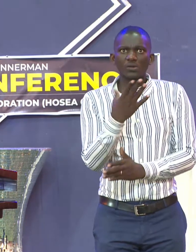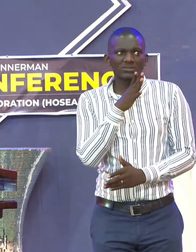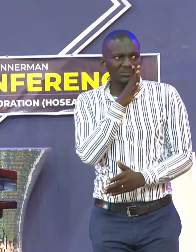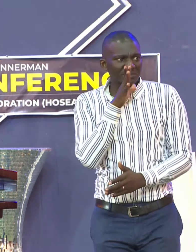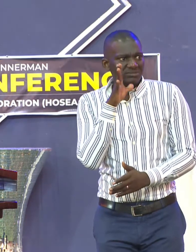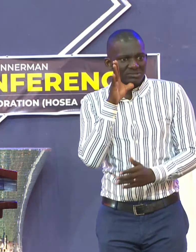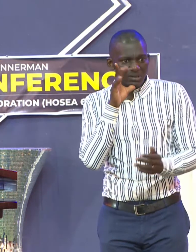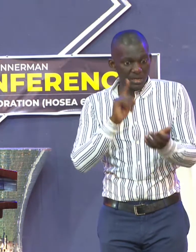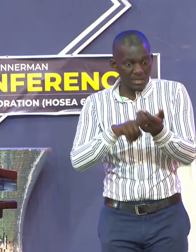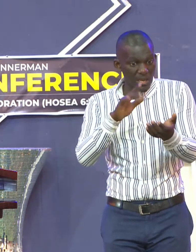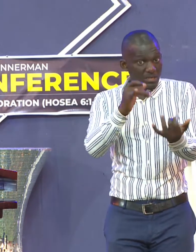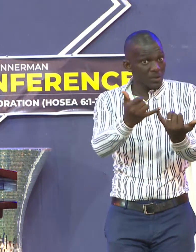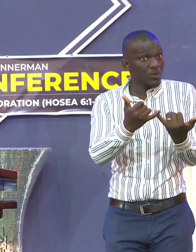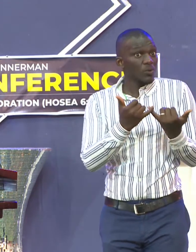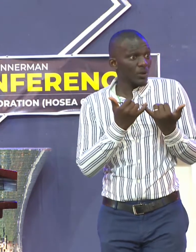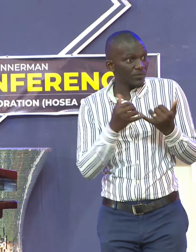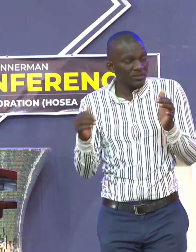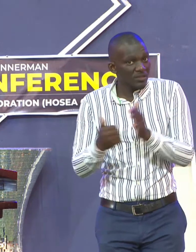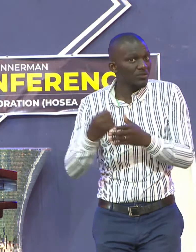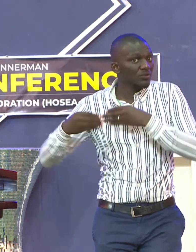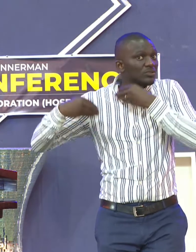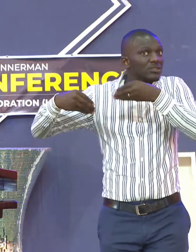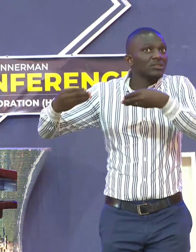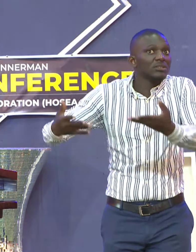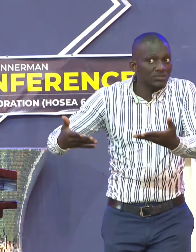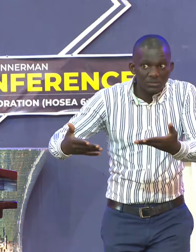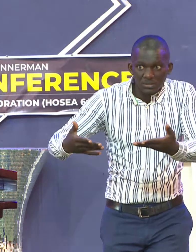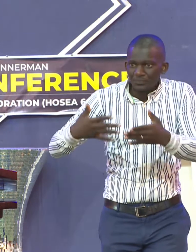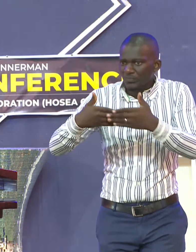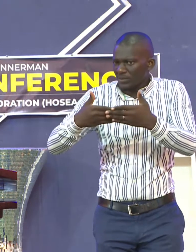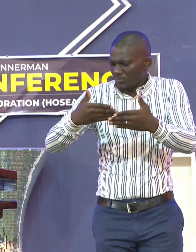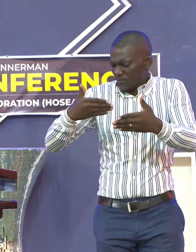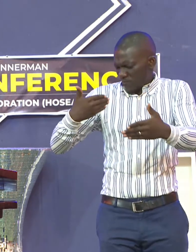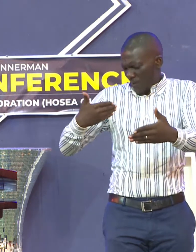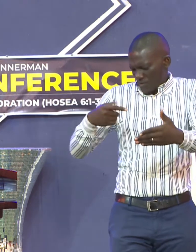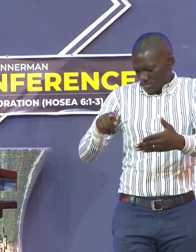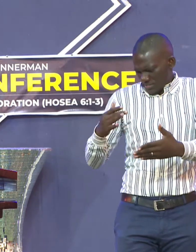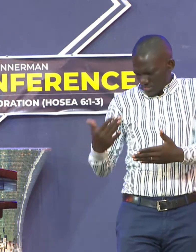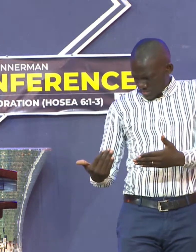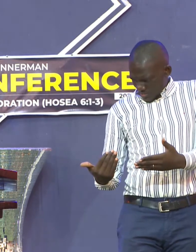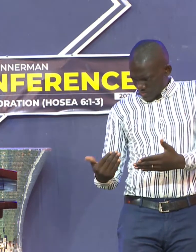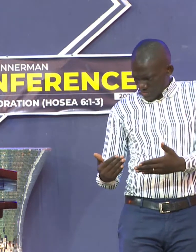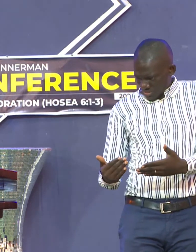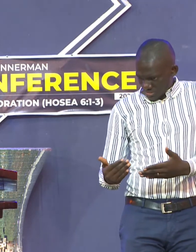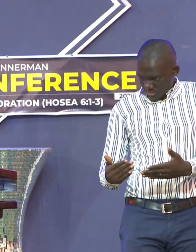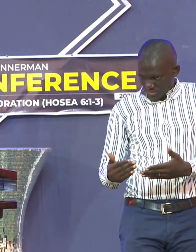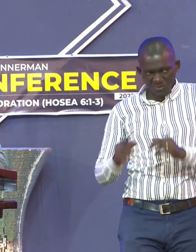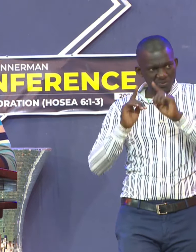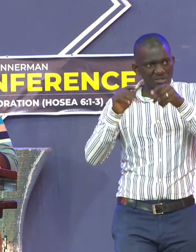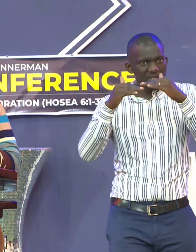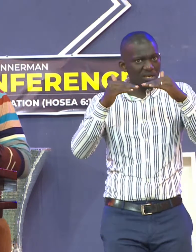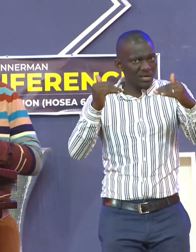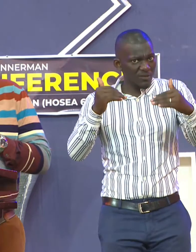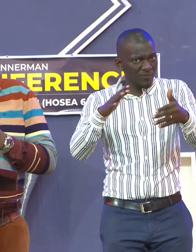up and gets a woman, that is a new generation. Mwana wabata naba kutuka kudala lya kuwasa. Before this child reaches the level of getting